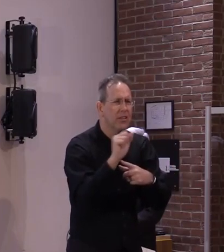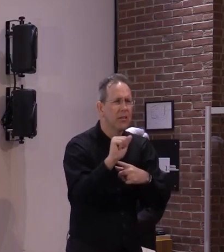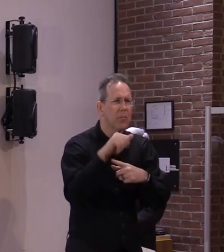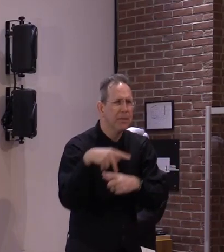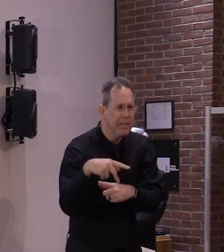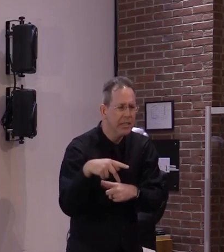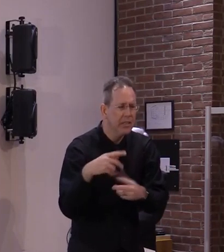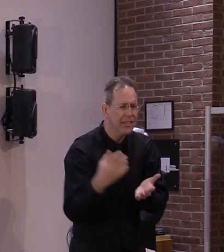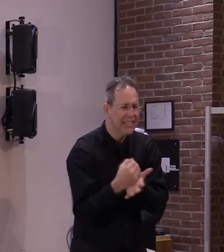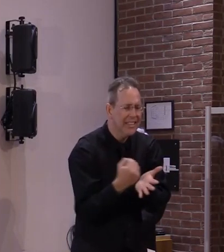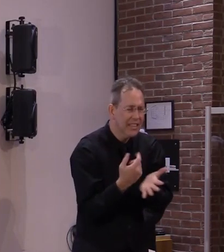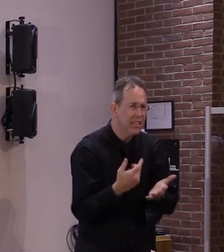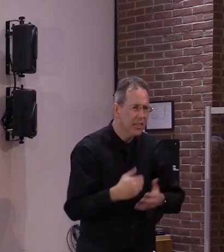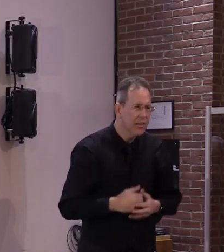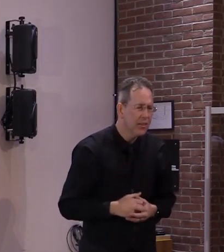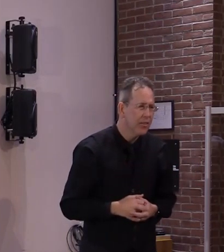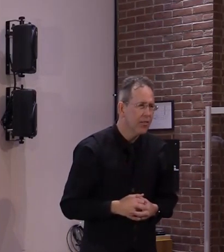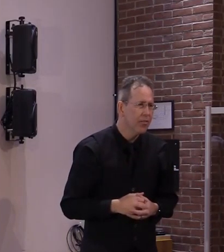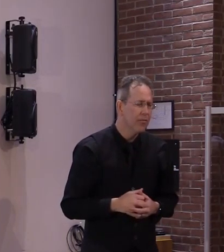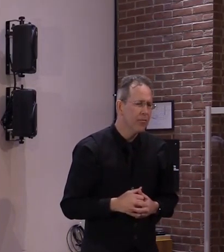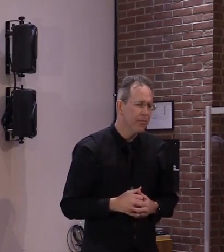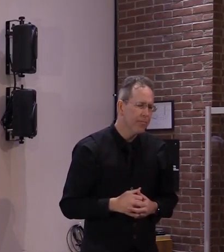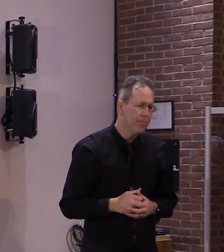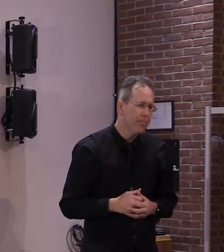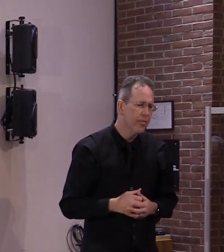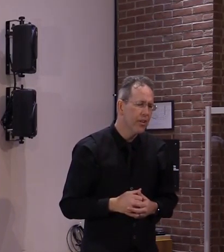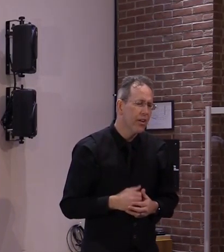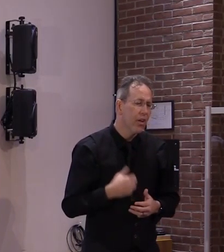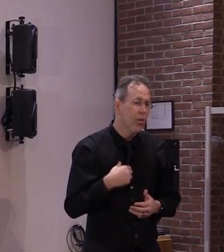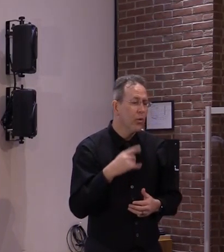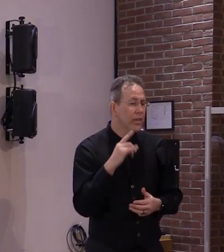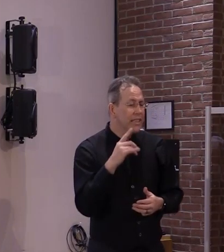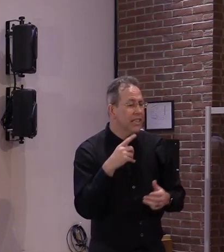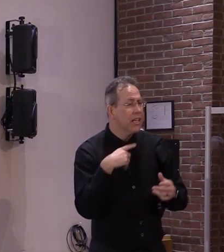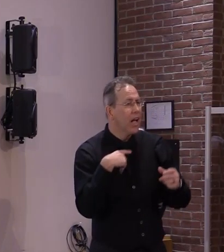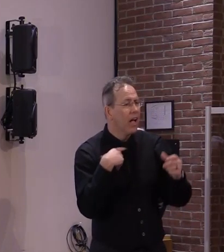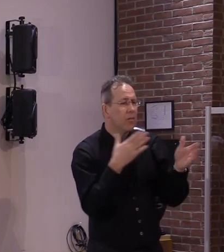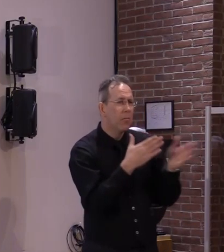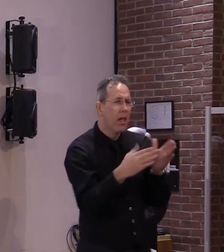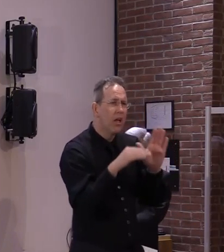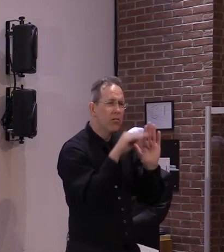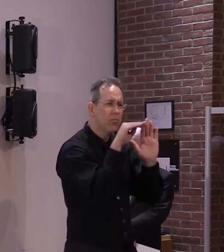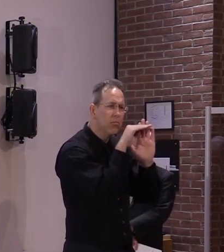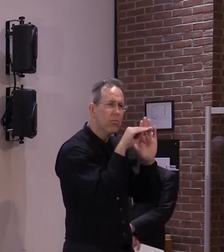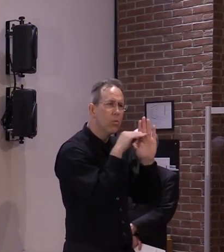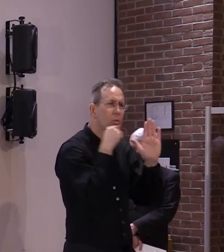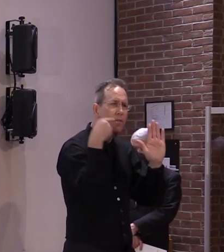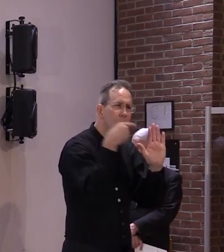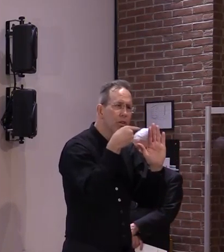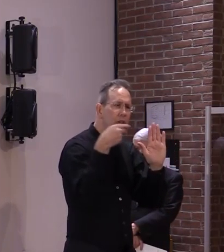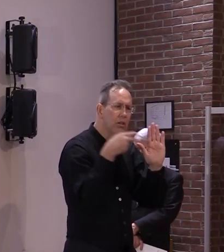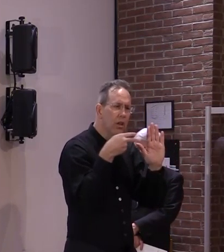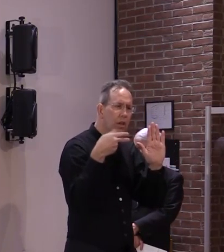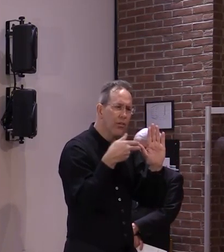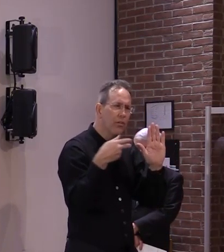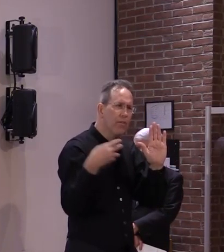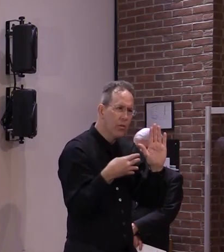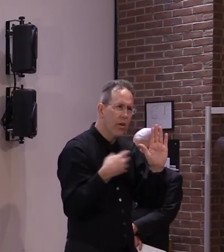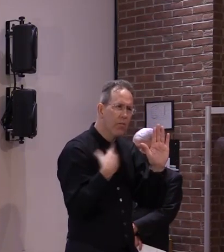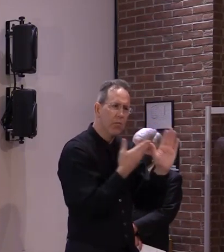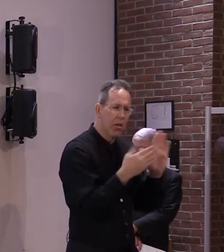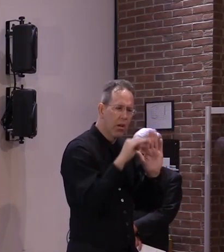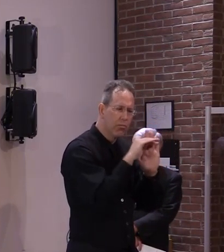who should receive the vaccinations. We had came up with this banding approach for the second